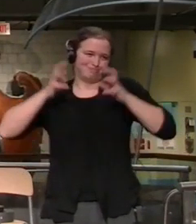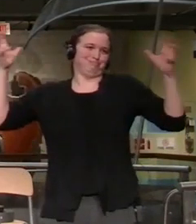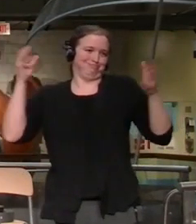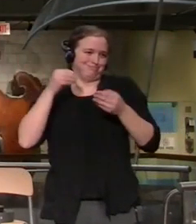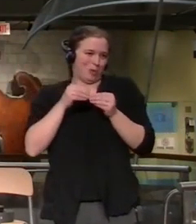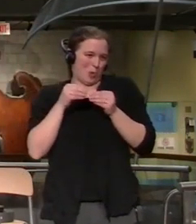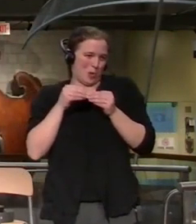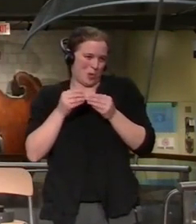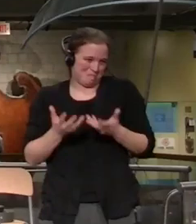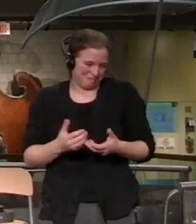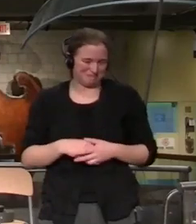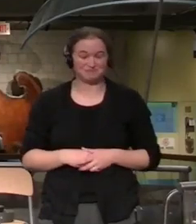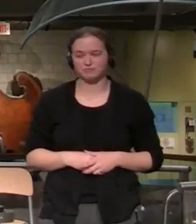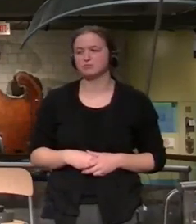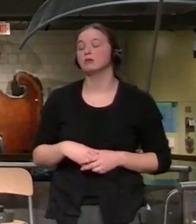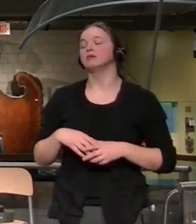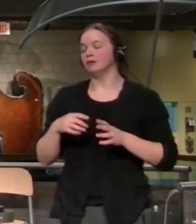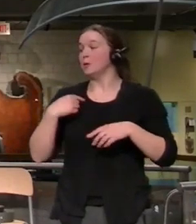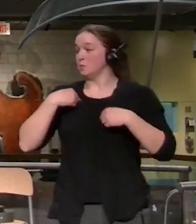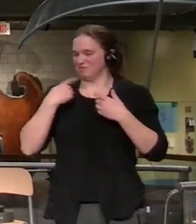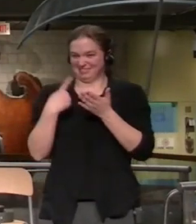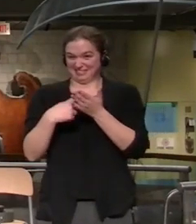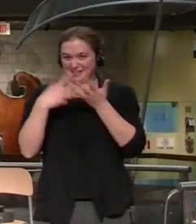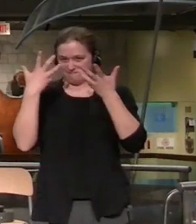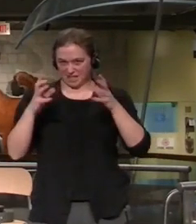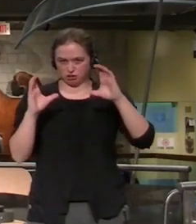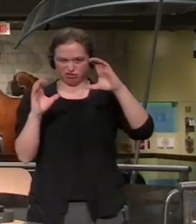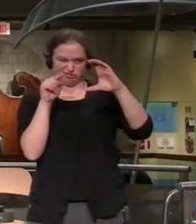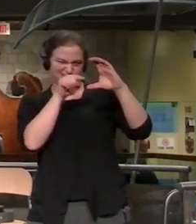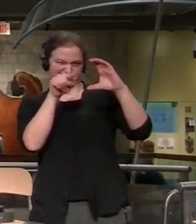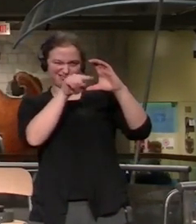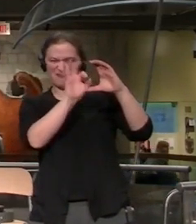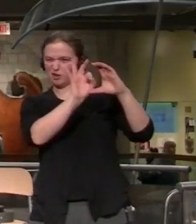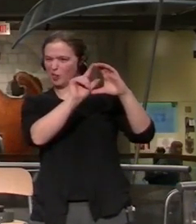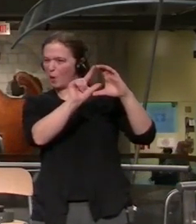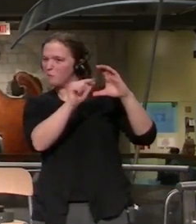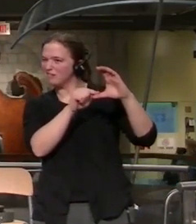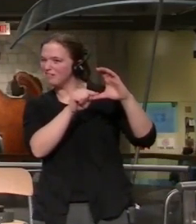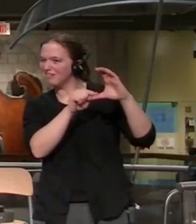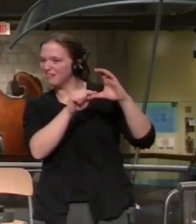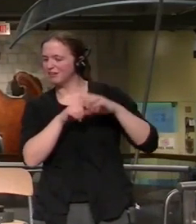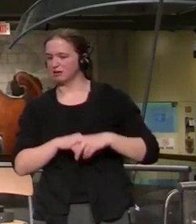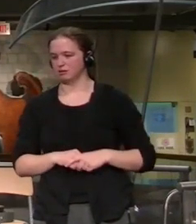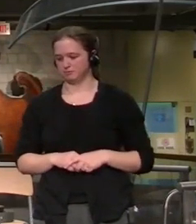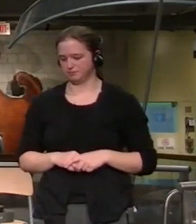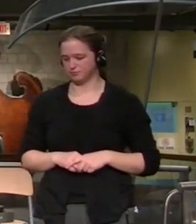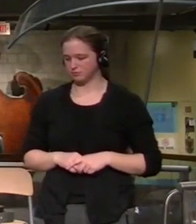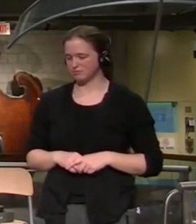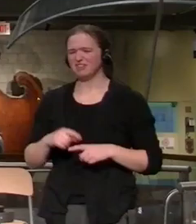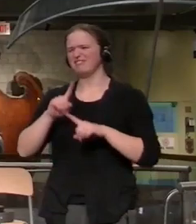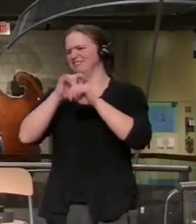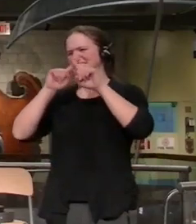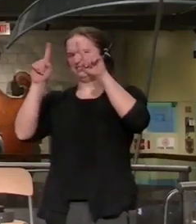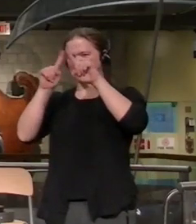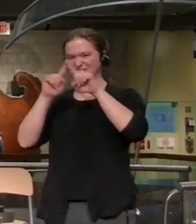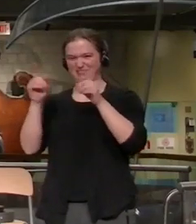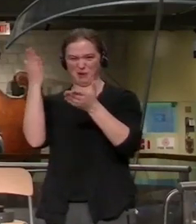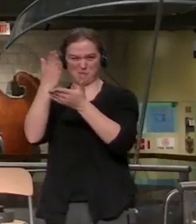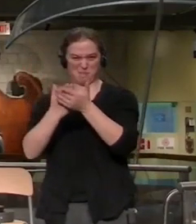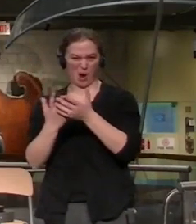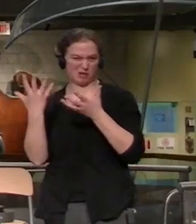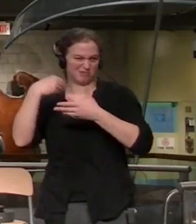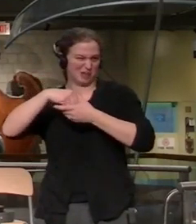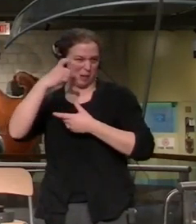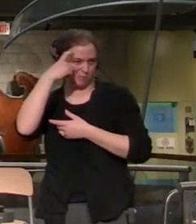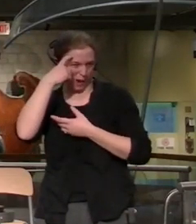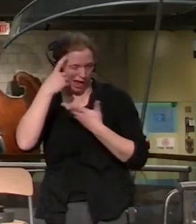Now, I talked about the frontal lobe. The rest of the brain is important, but the last part of this presentation I want to talk to you about today is another structure of the